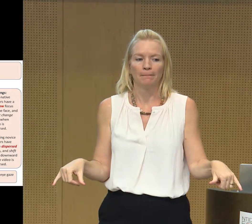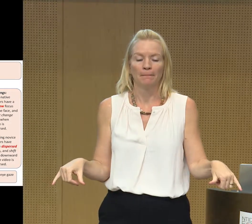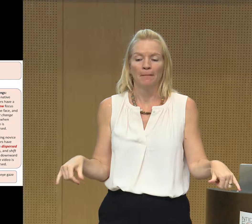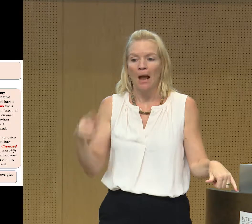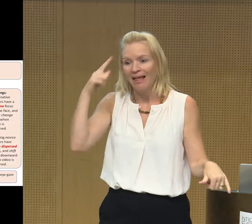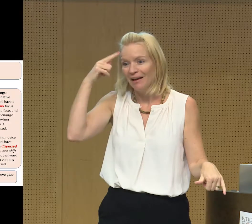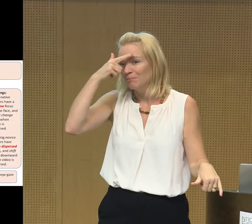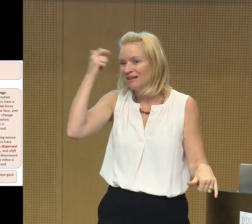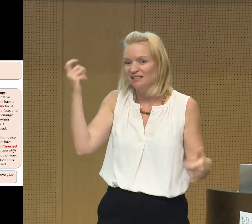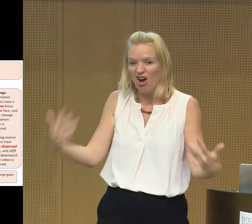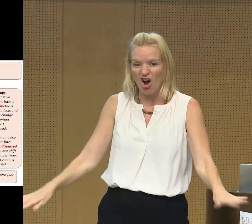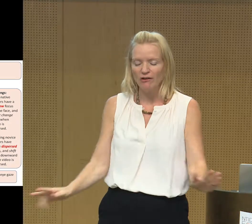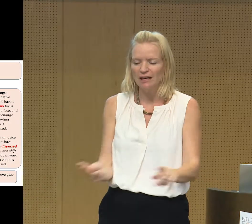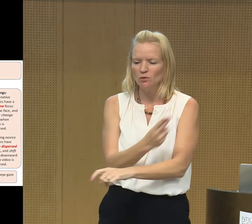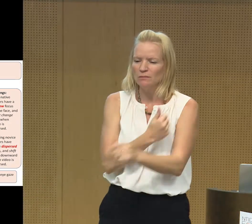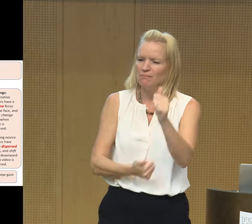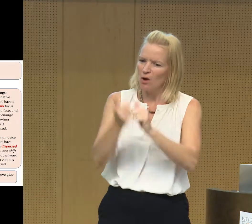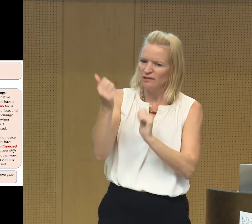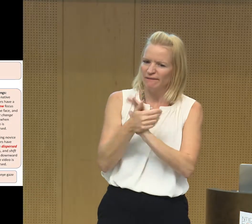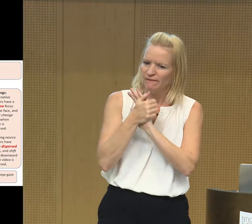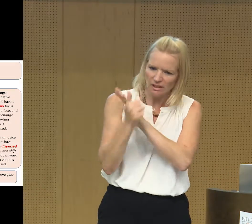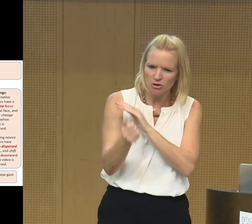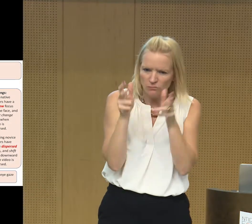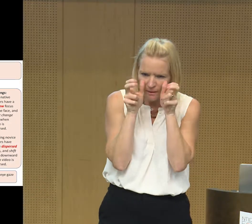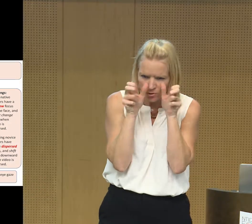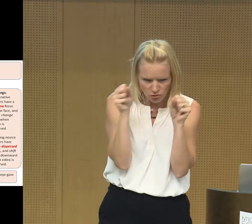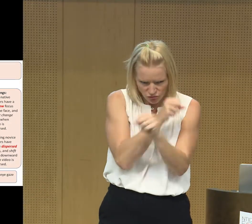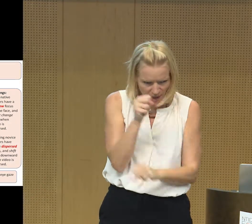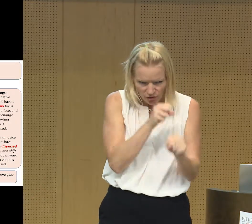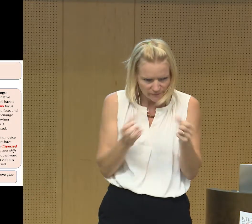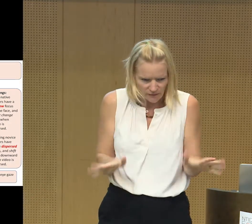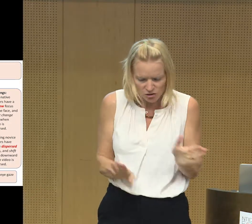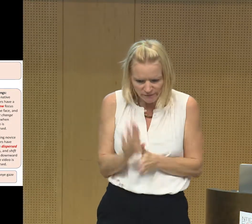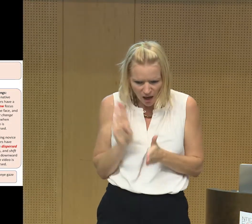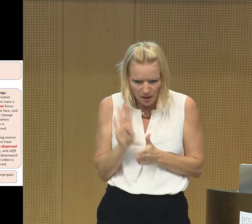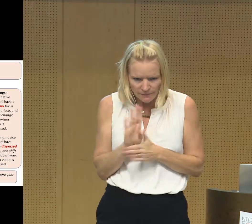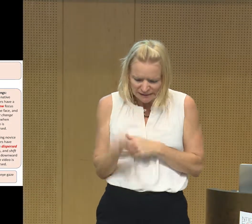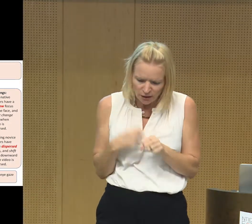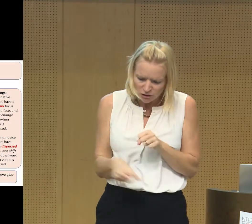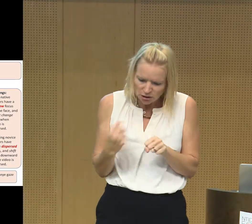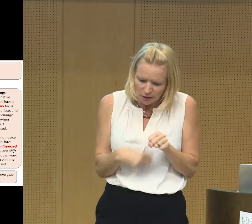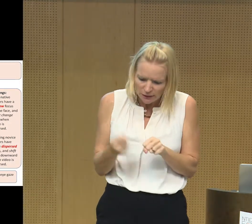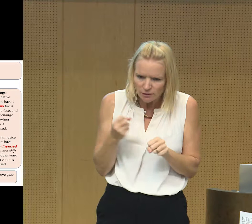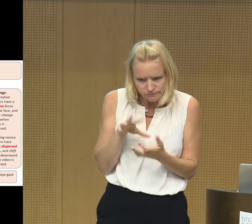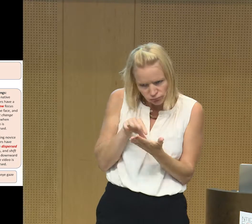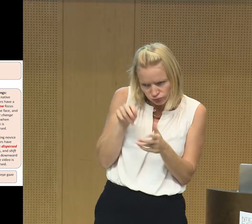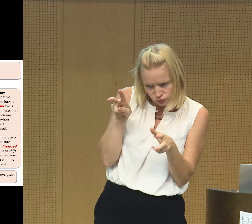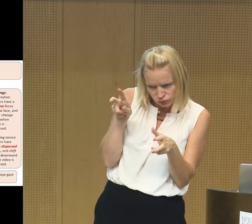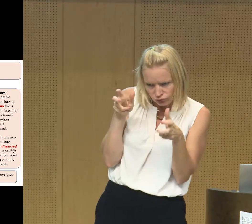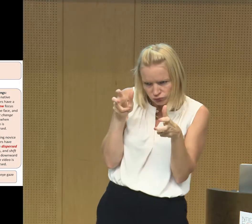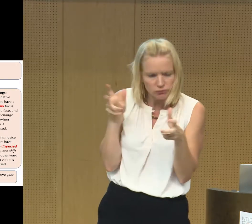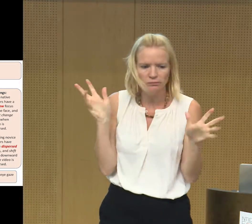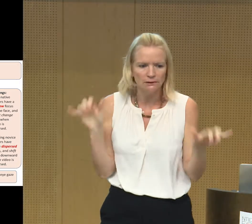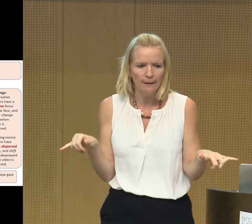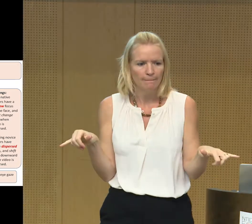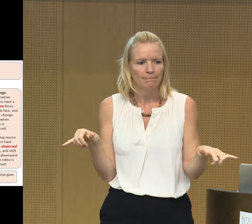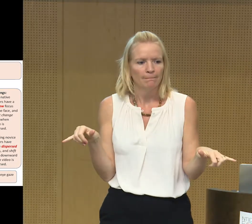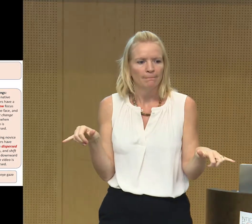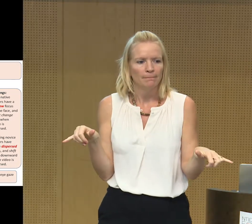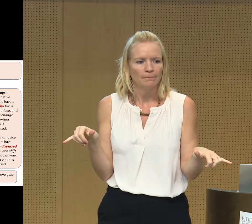in the same place. And I think that it's because the perceptual strategies of perceiving language are already